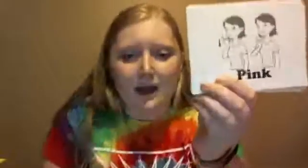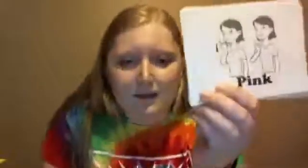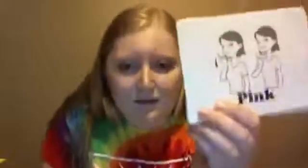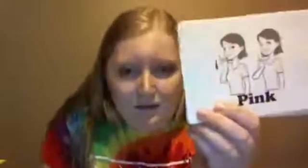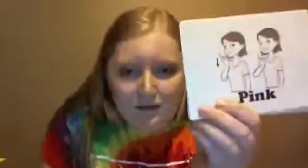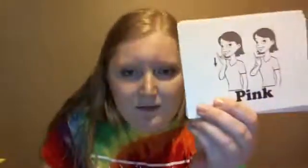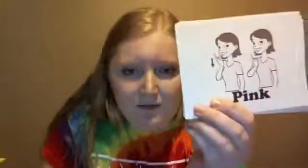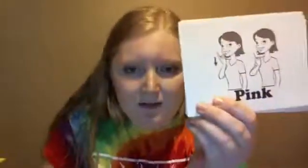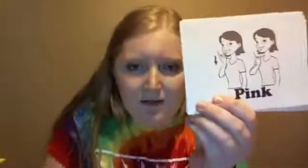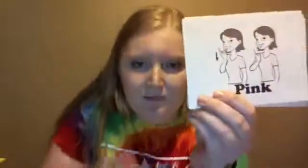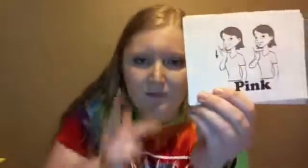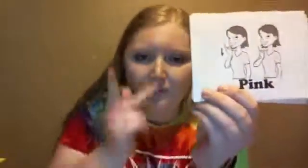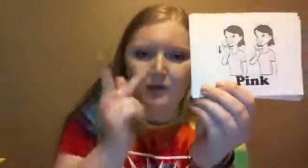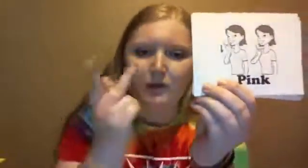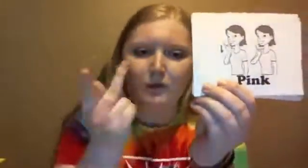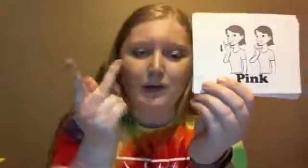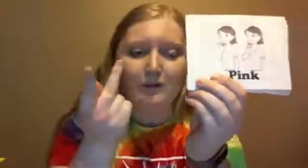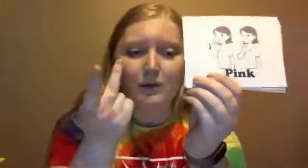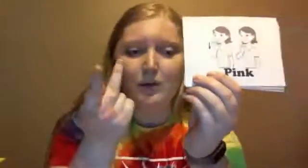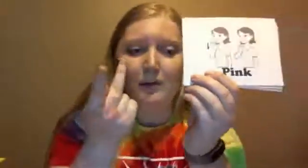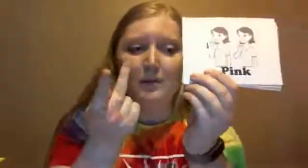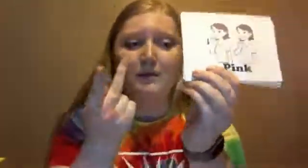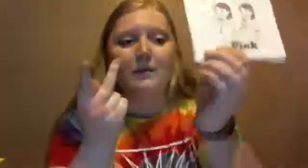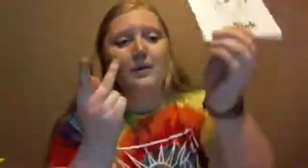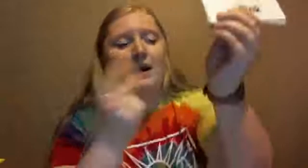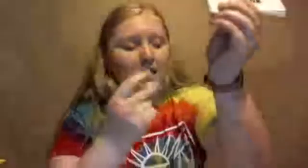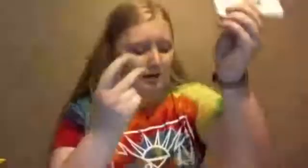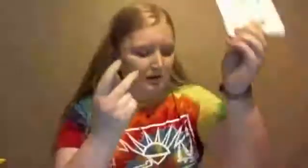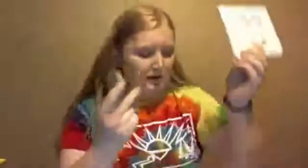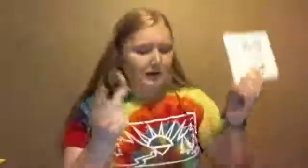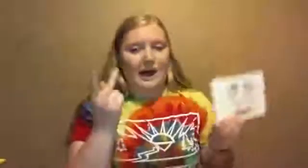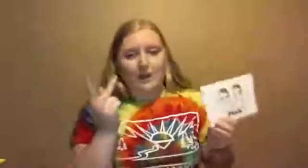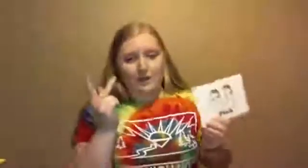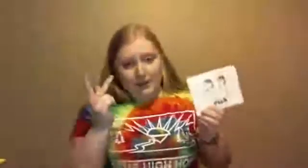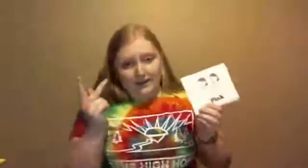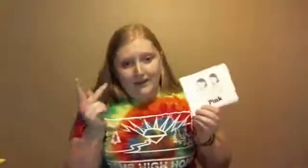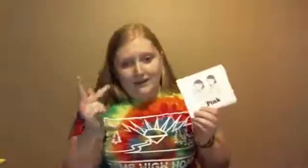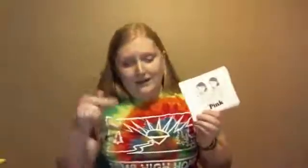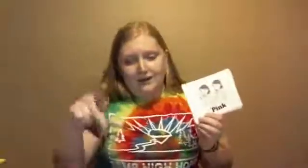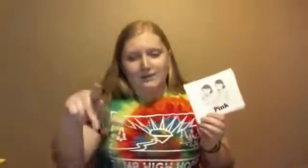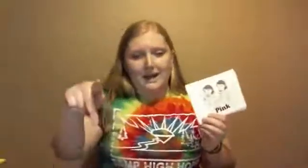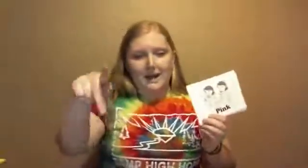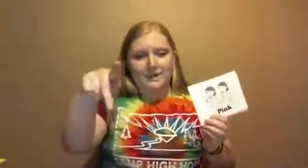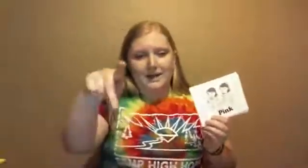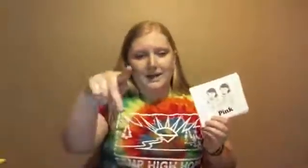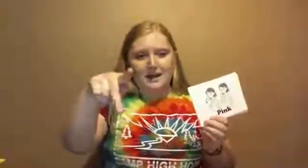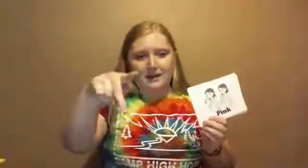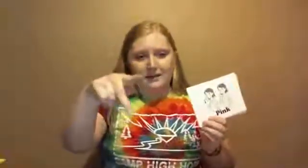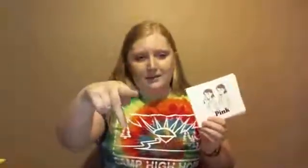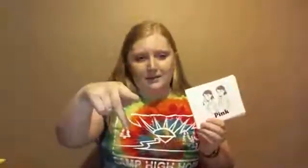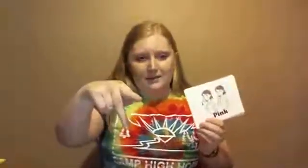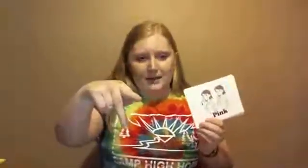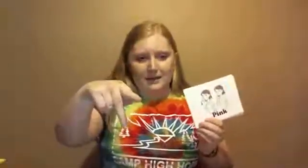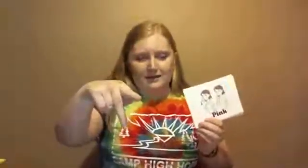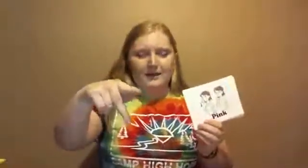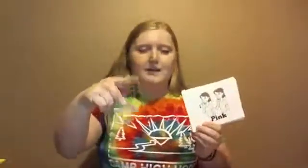as you can see, if you remember from our alphabet lesson, you make a P. P is like